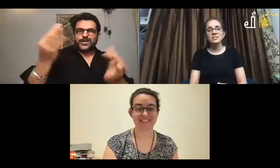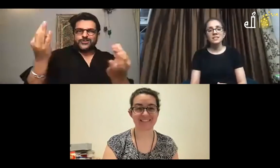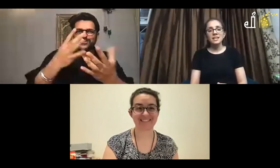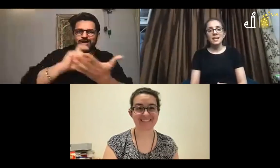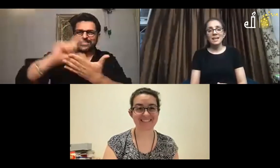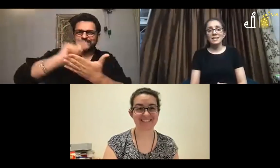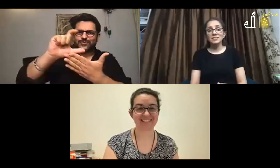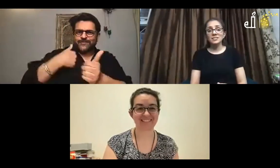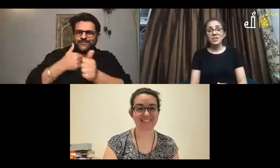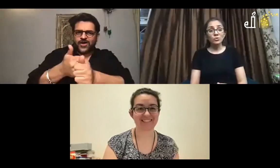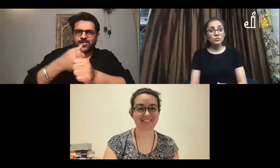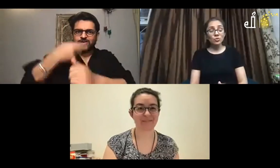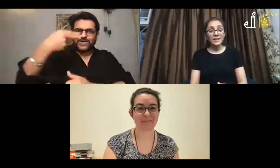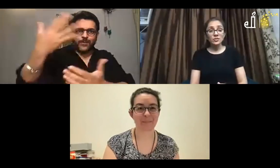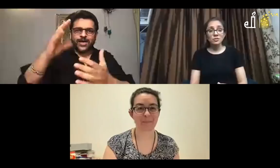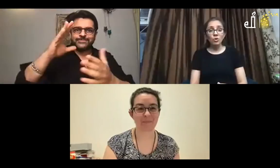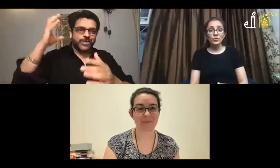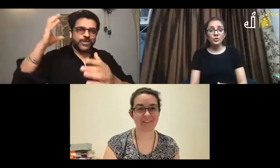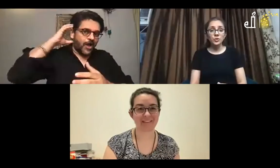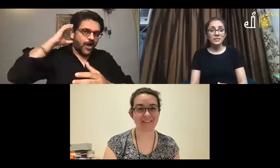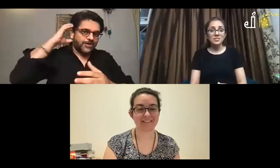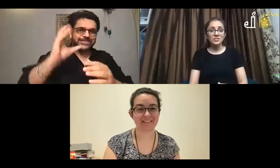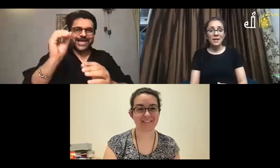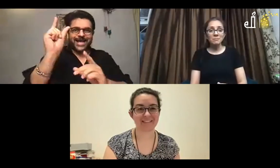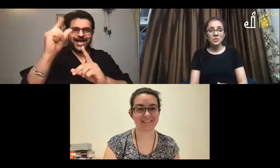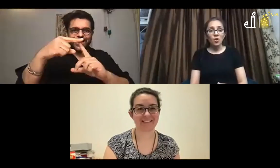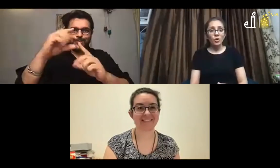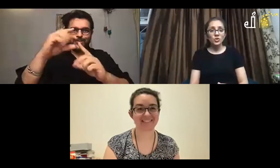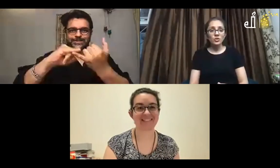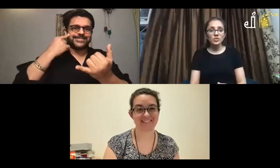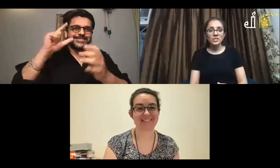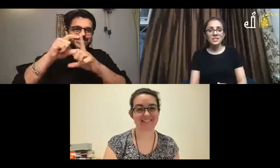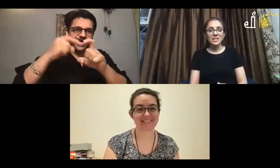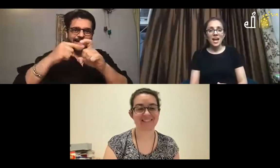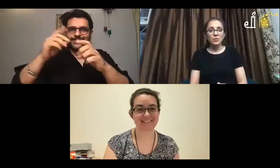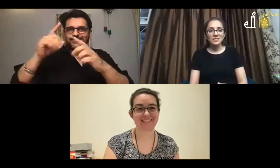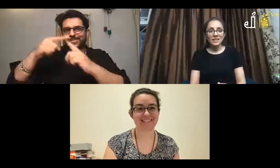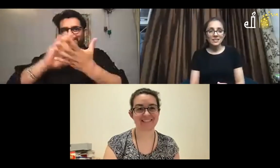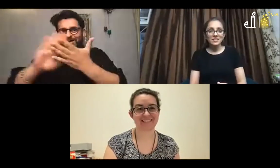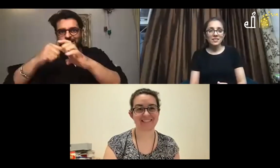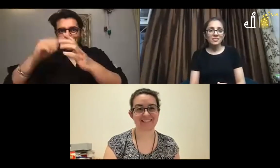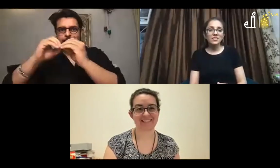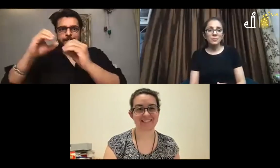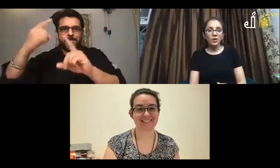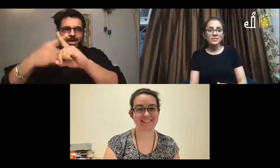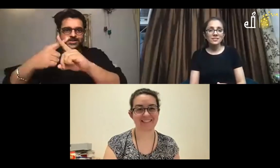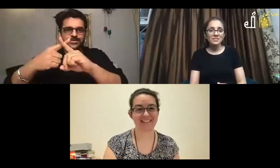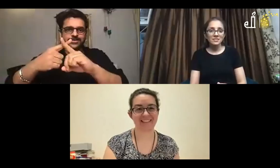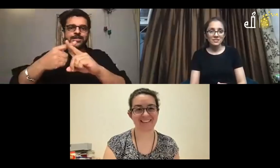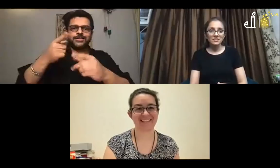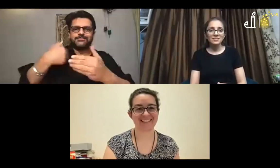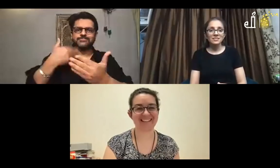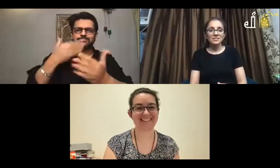perspectives. And also, I just followed your new Instagram, Audiology Outside the